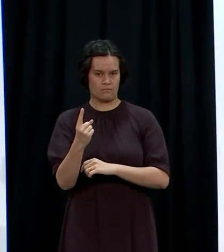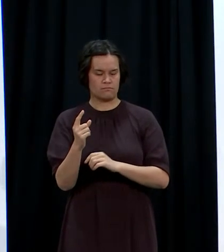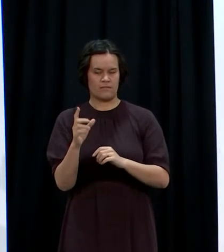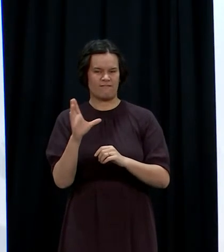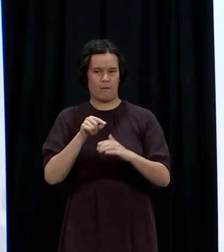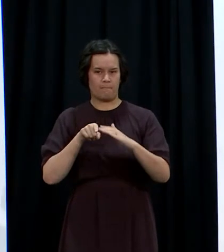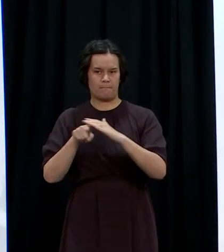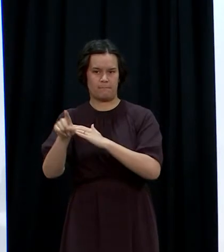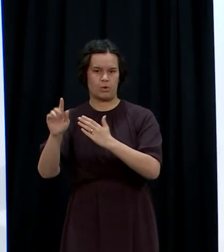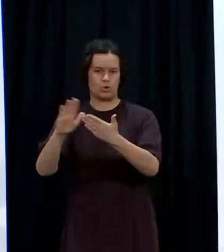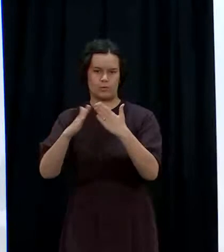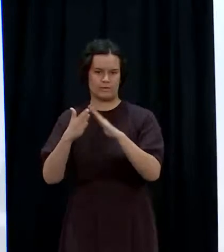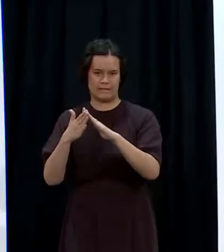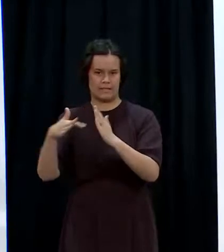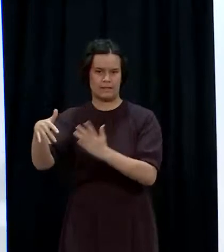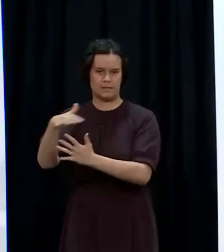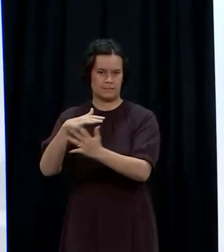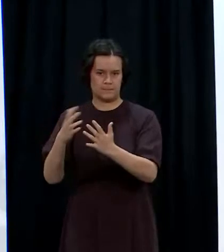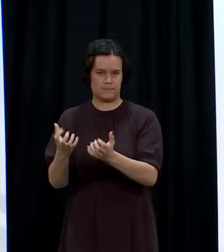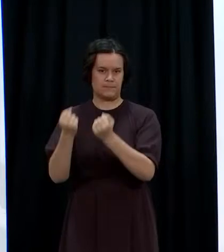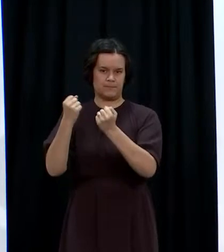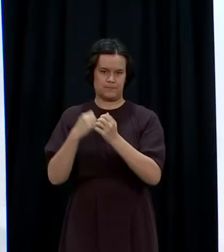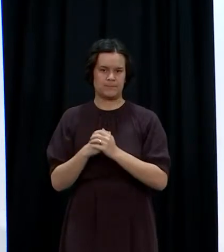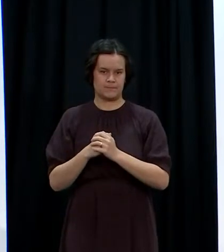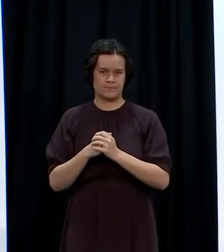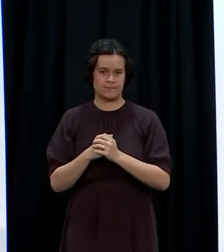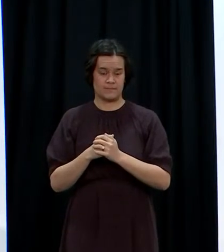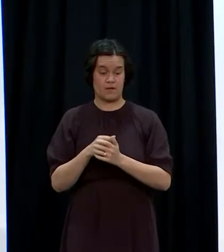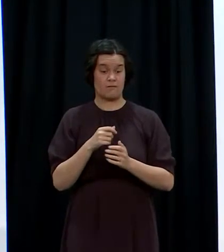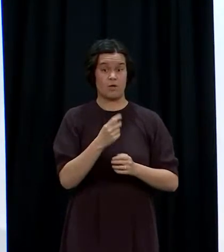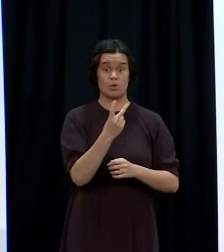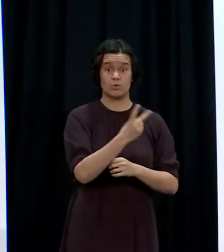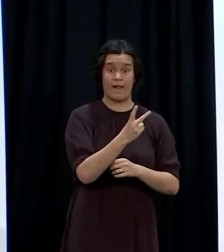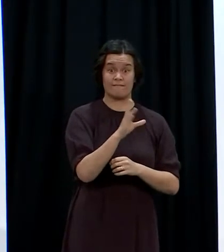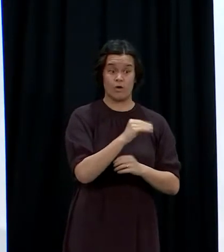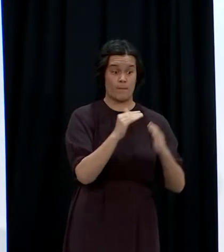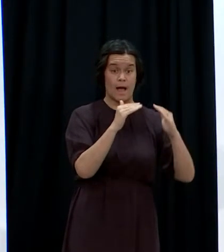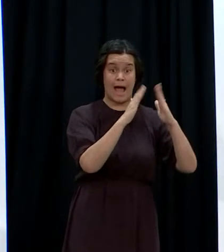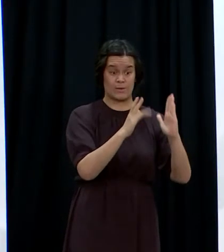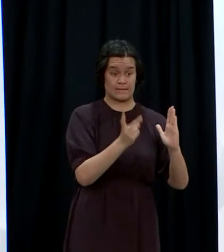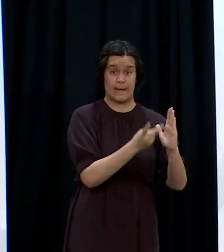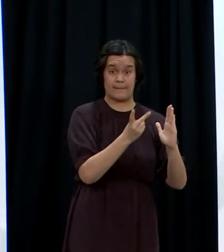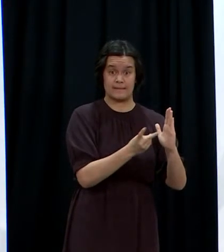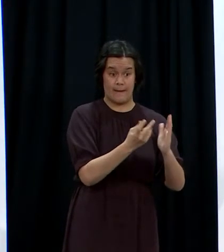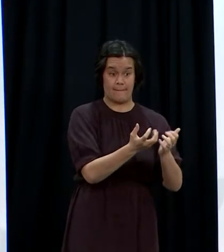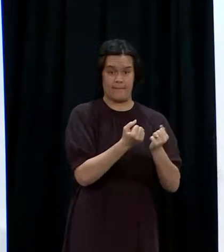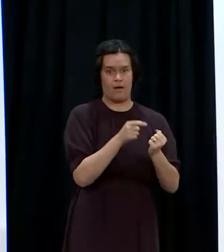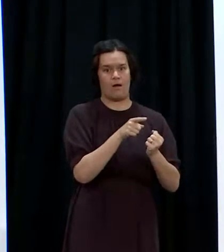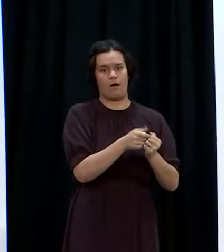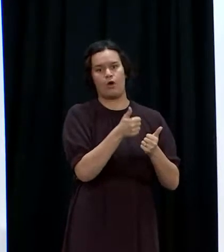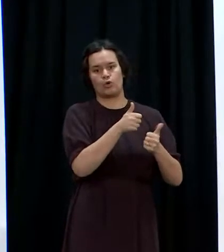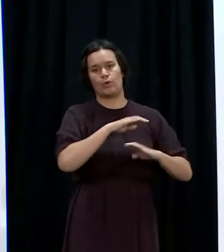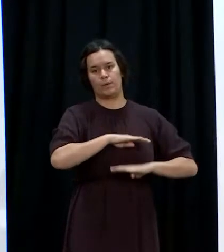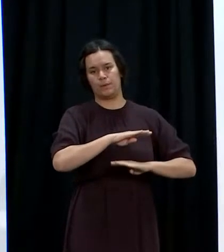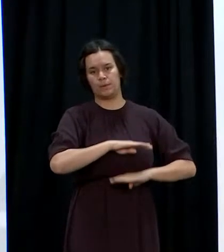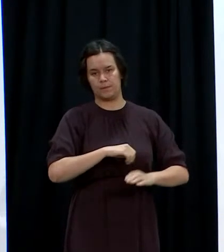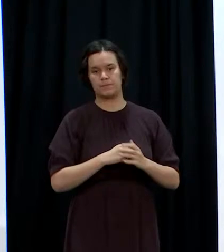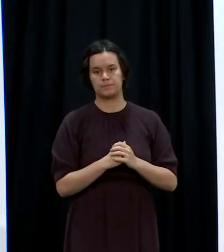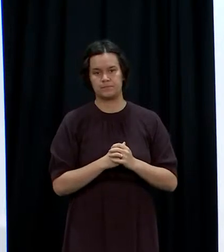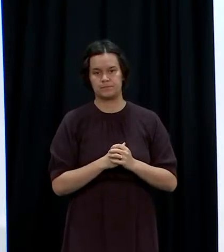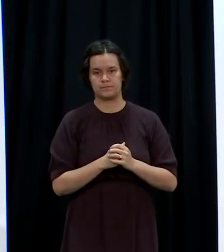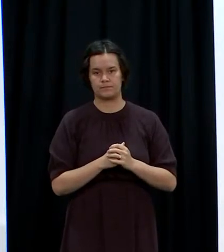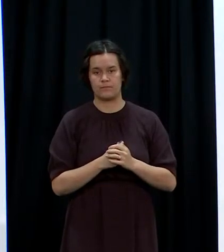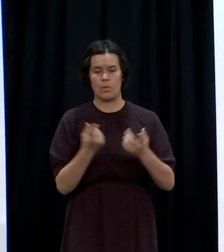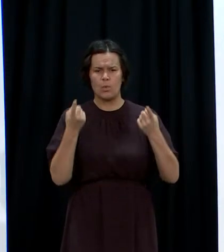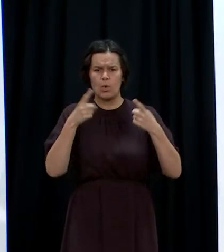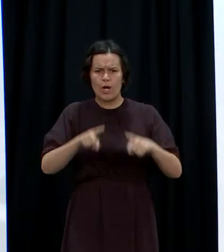case was infectious in the community, which is encouraging. Finding direct epidemiological links between cases can take